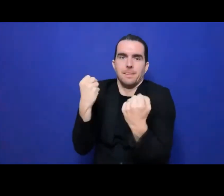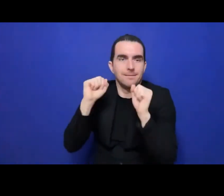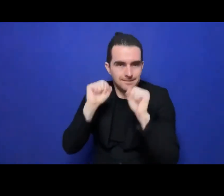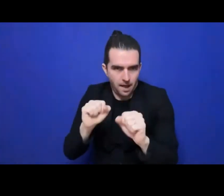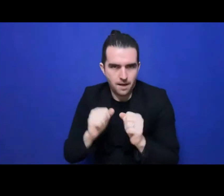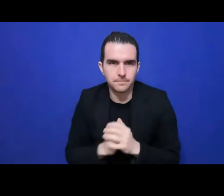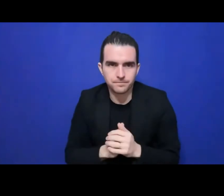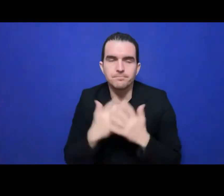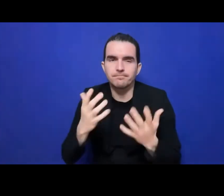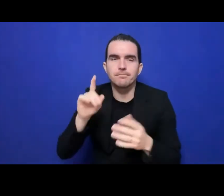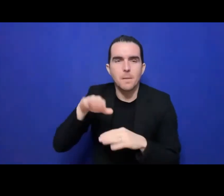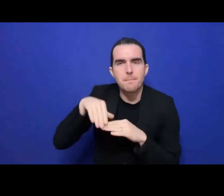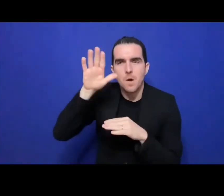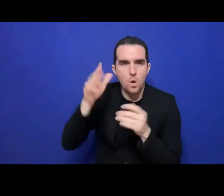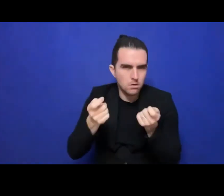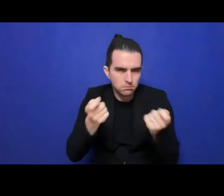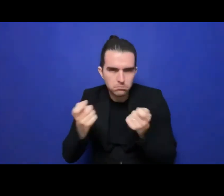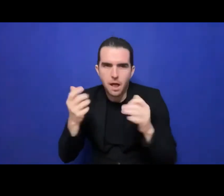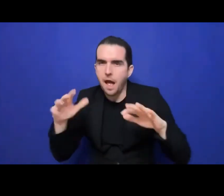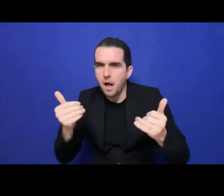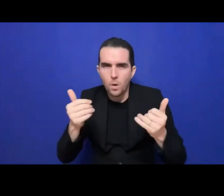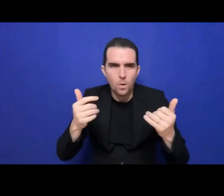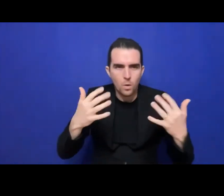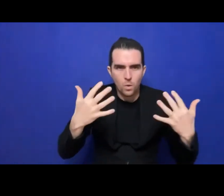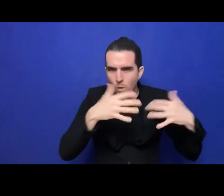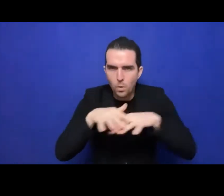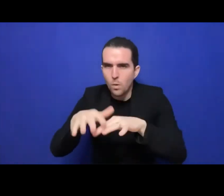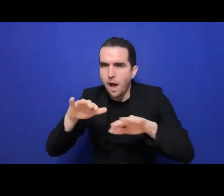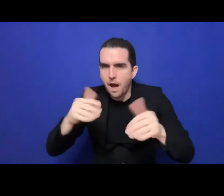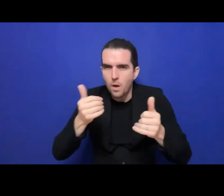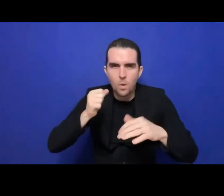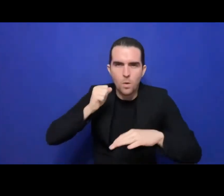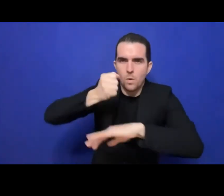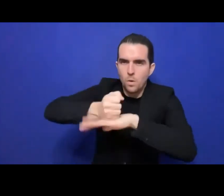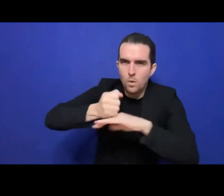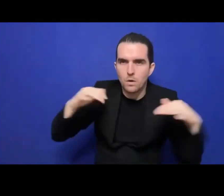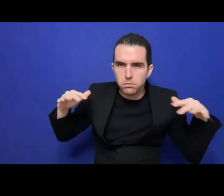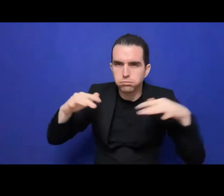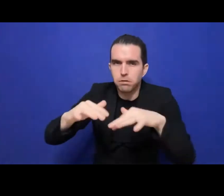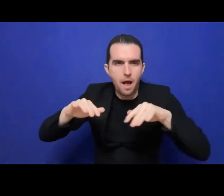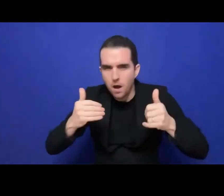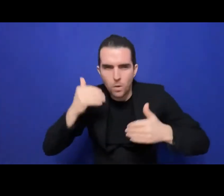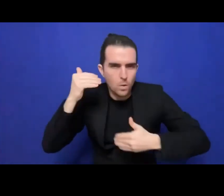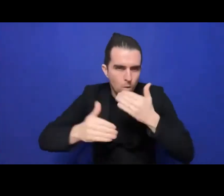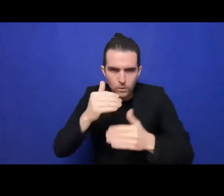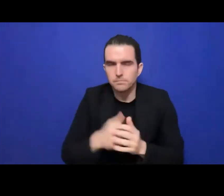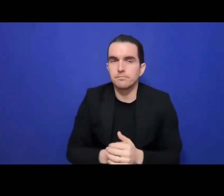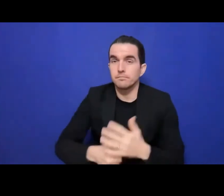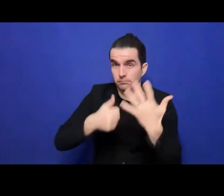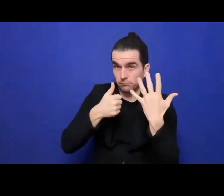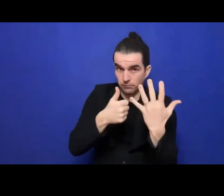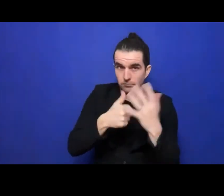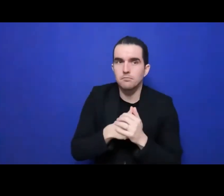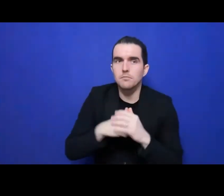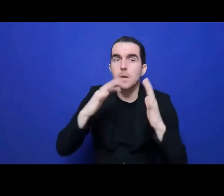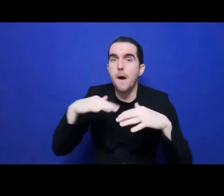to address factors outside the health sector, critically important, but far more systematic